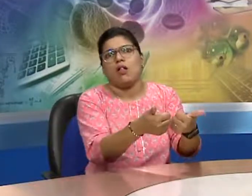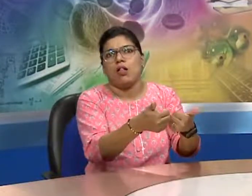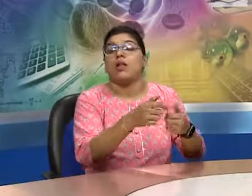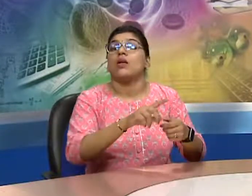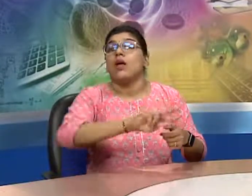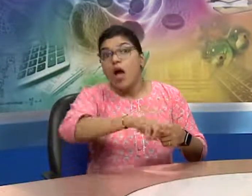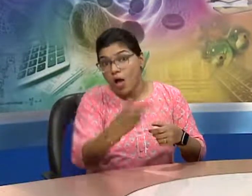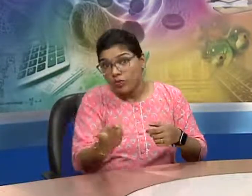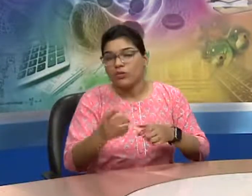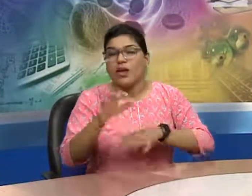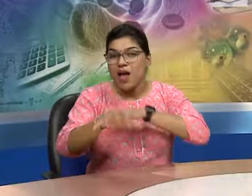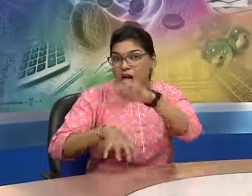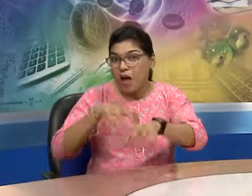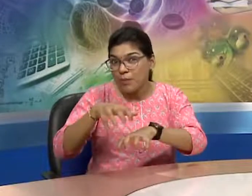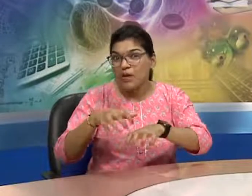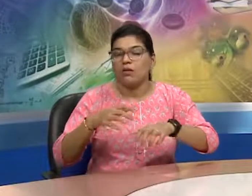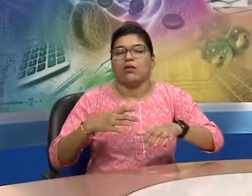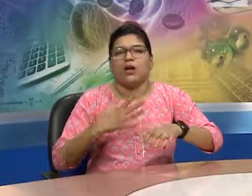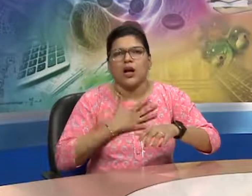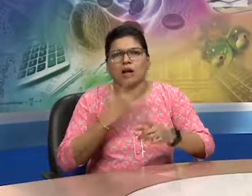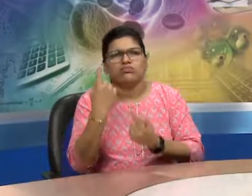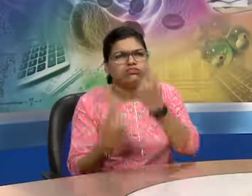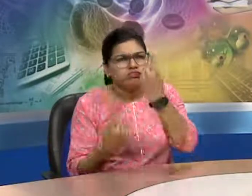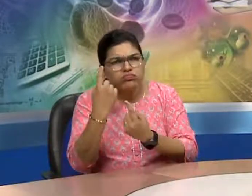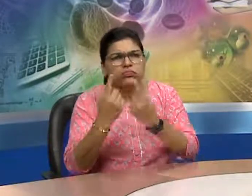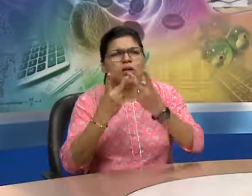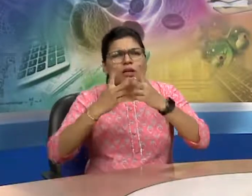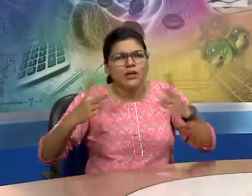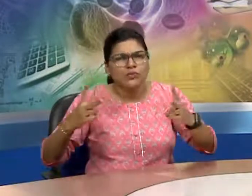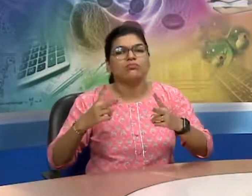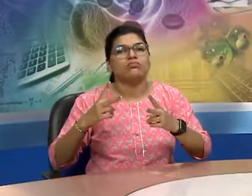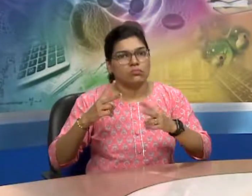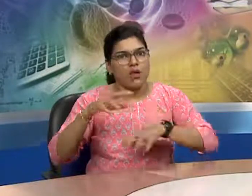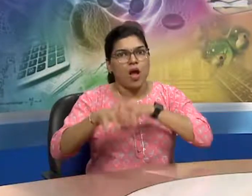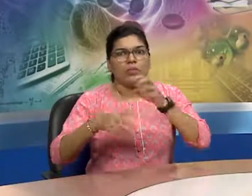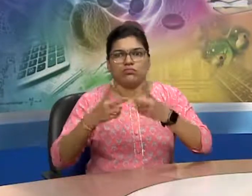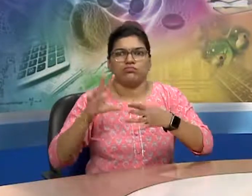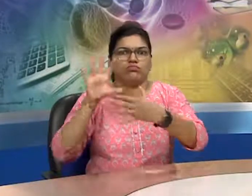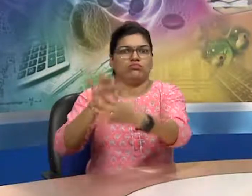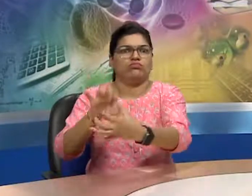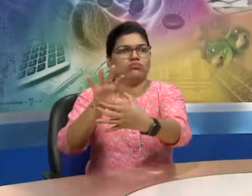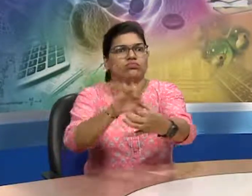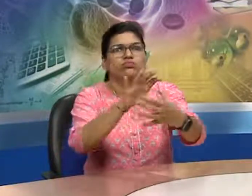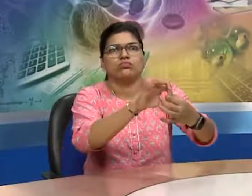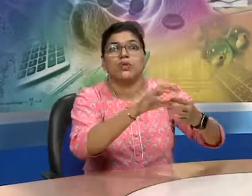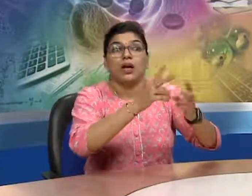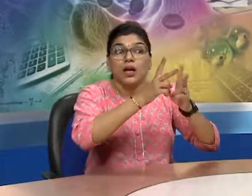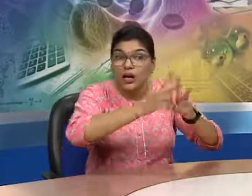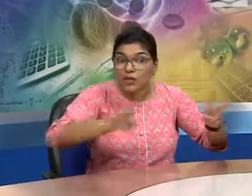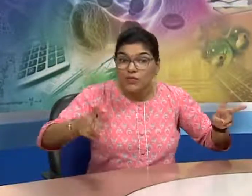comfortable living in a cold environment, or a place where there is so much